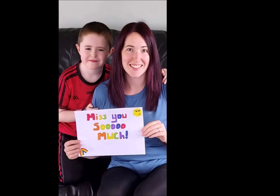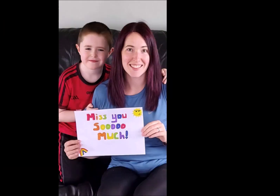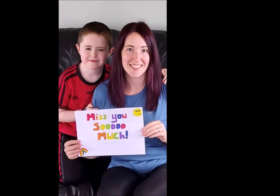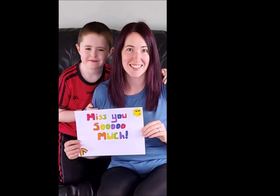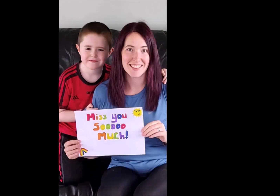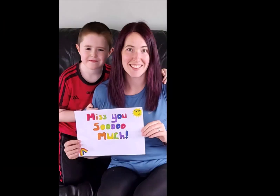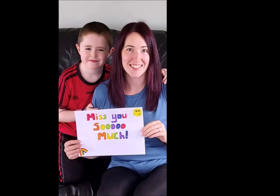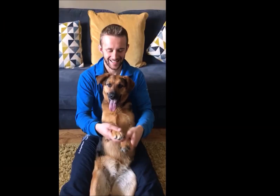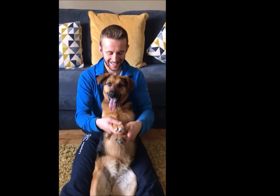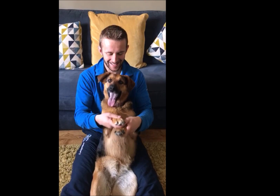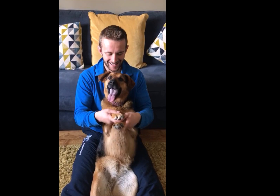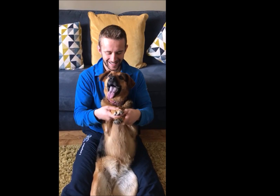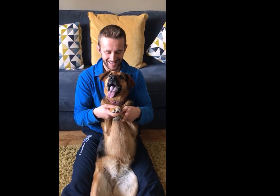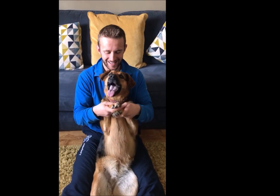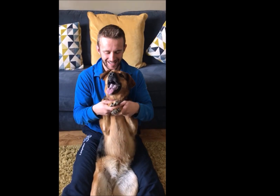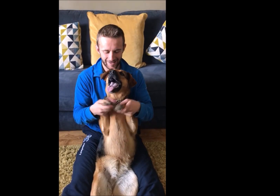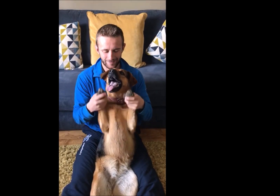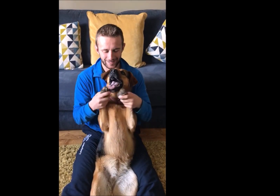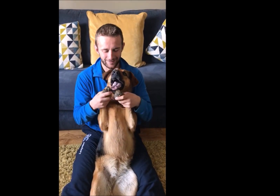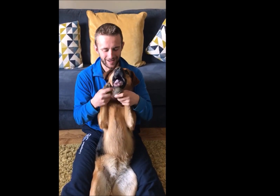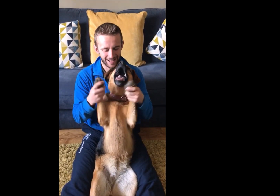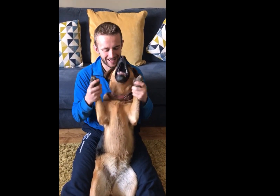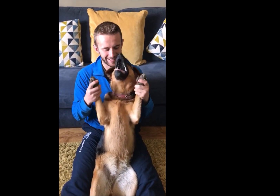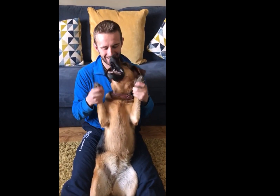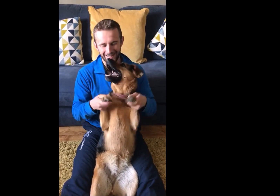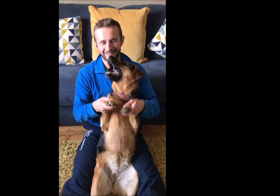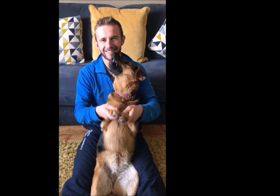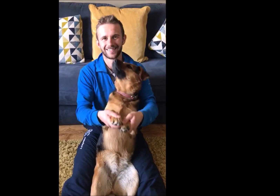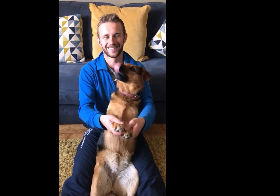So honey, keep on smiling through,